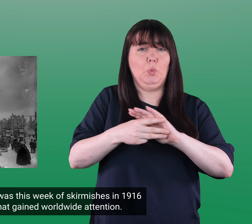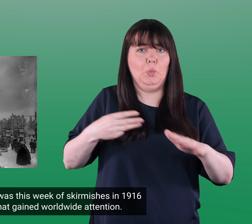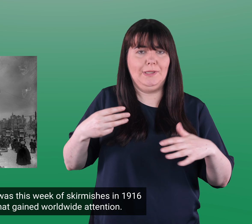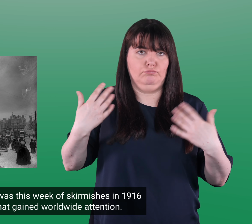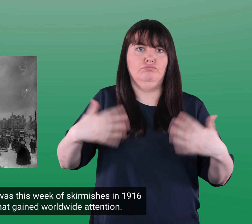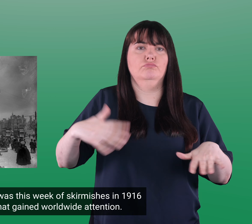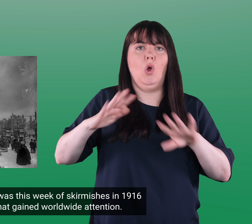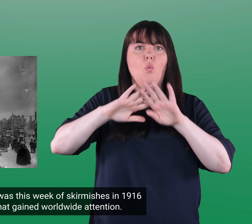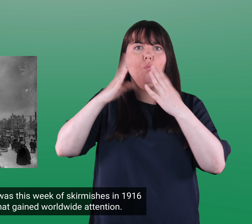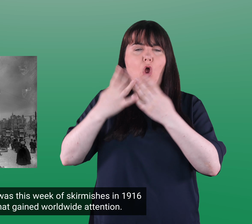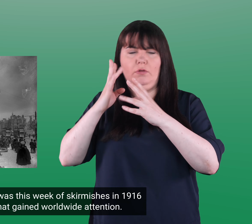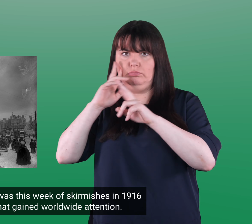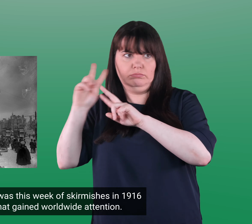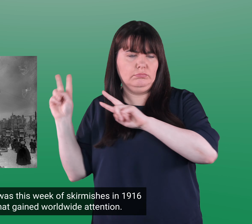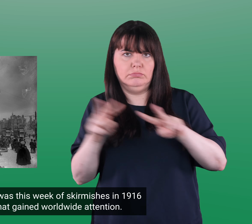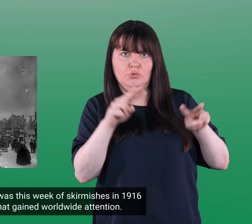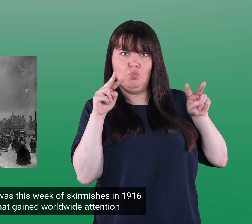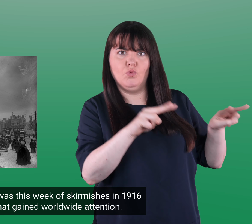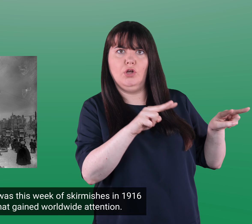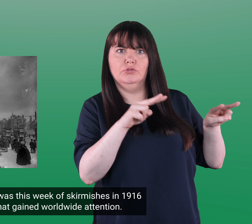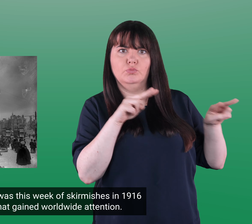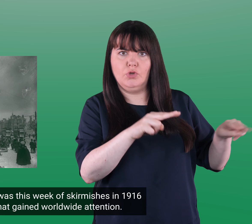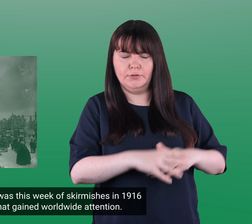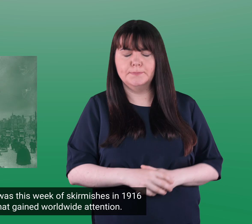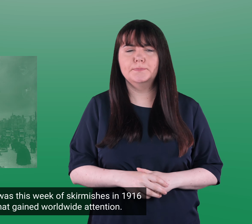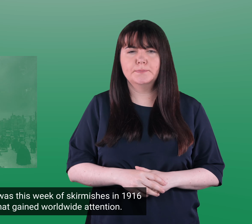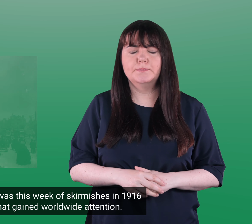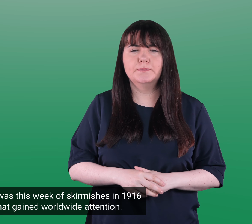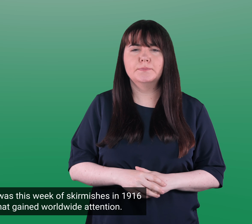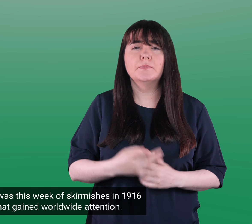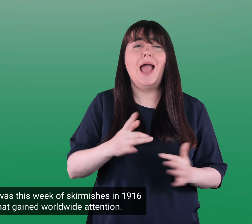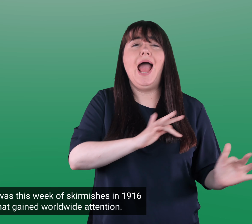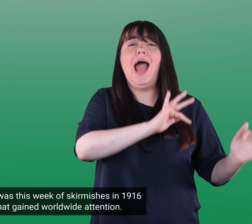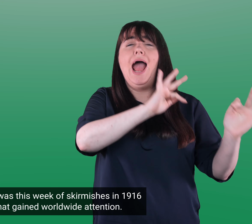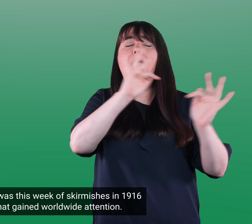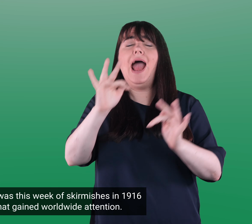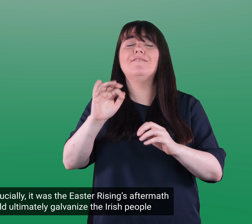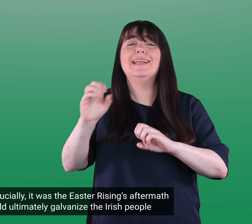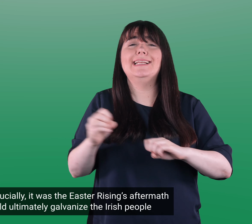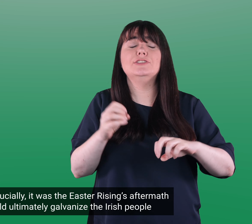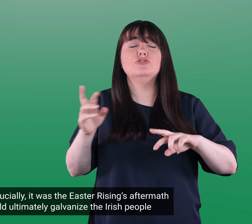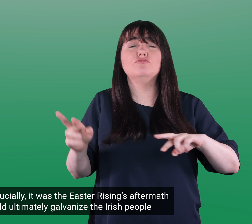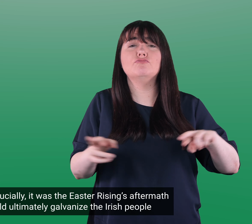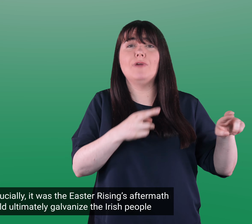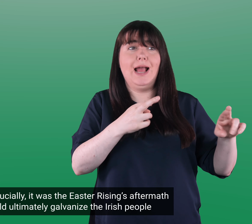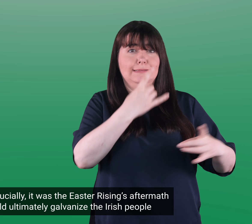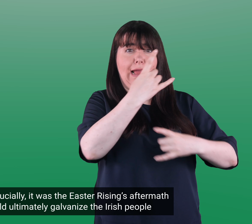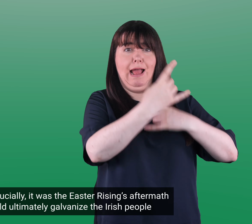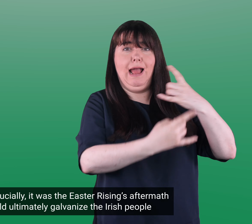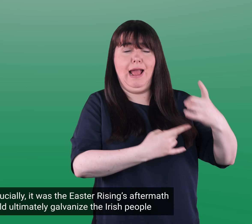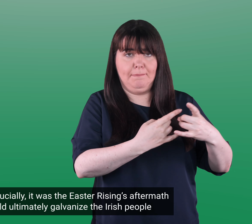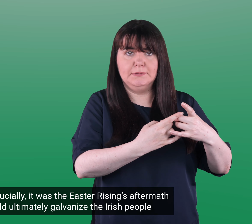in 1916 that gained worldwide attention. Even more crucially, it was the Easter